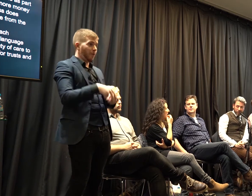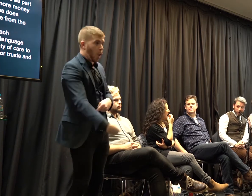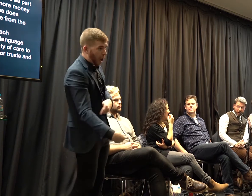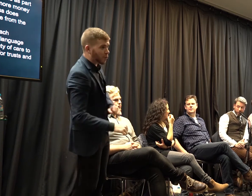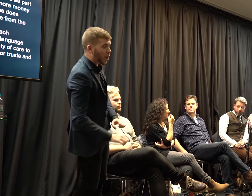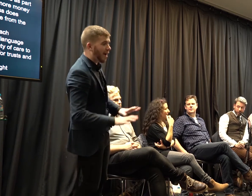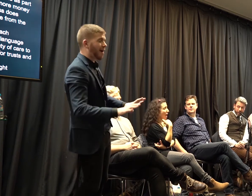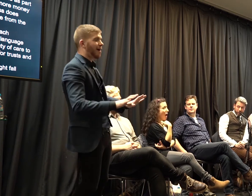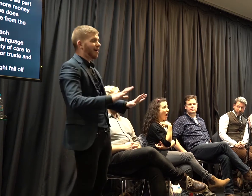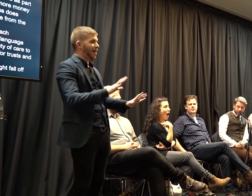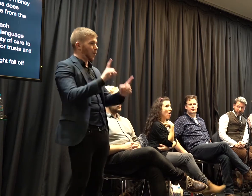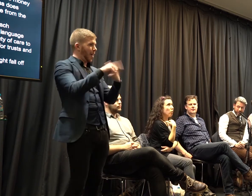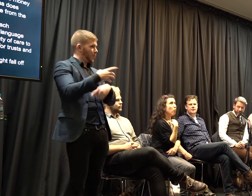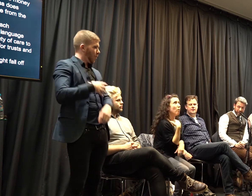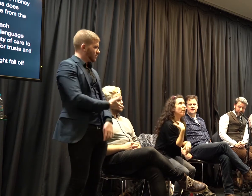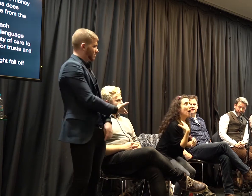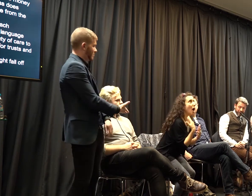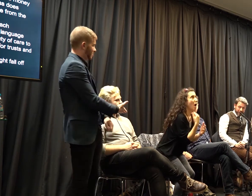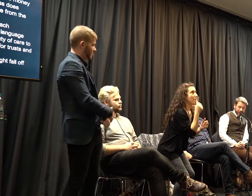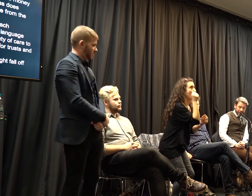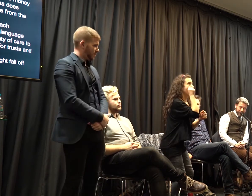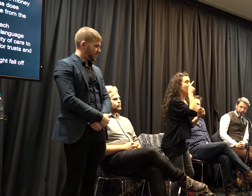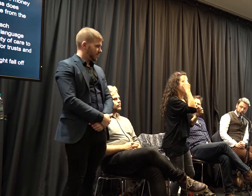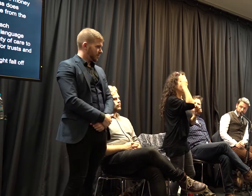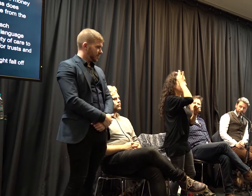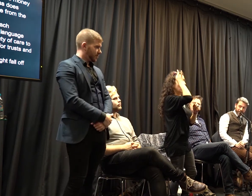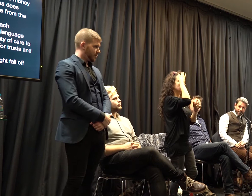chair. So do you want to answer that one?